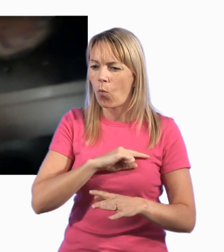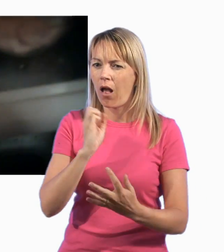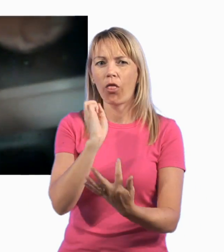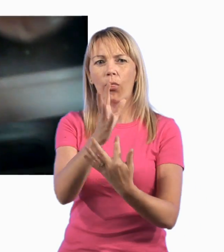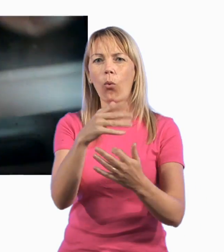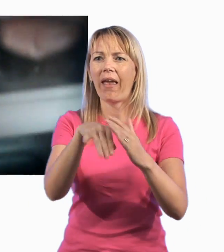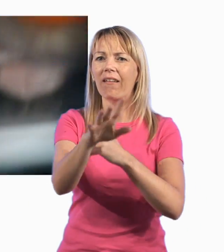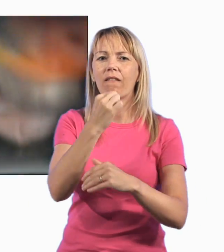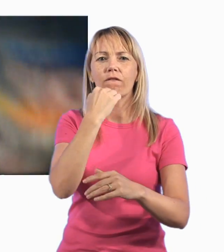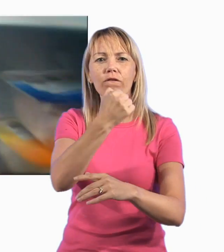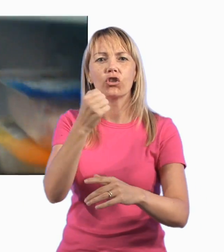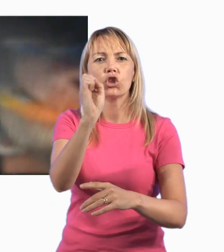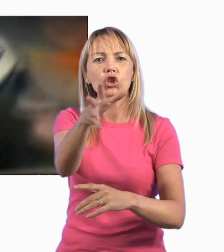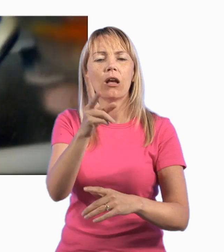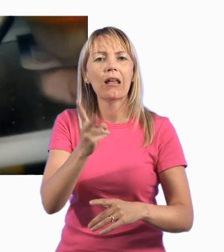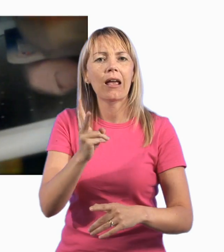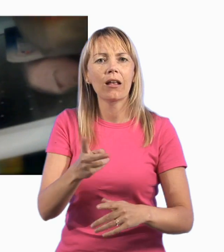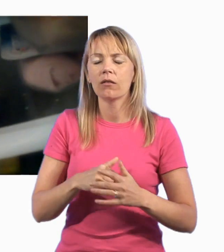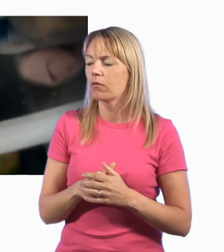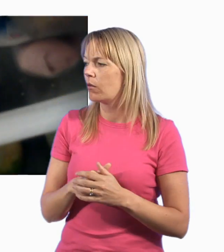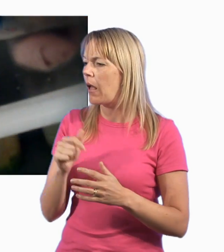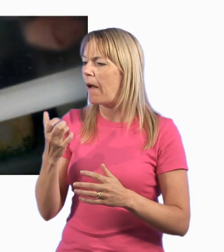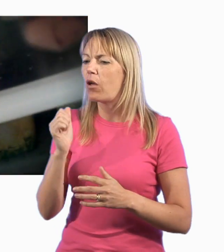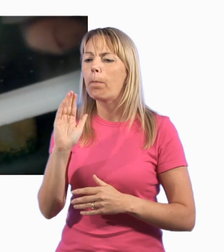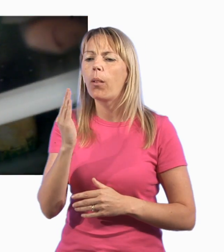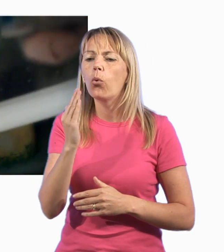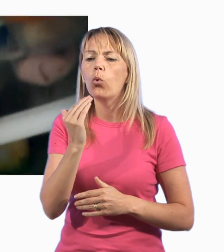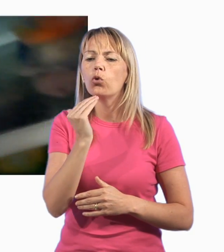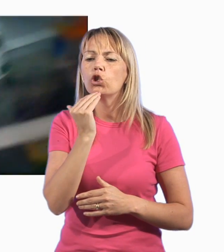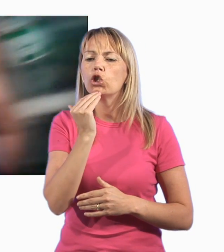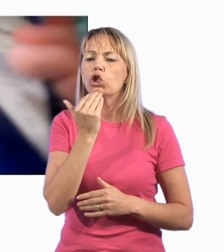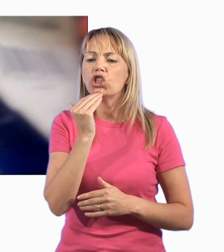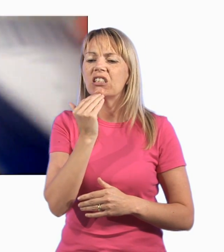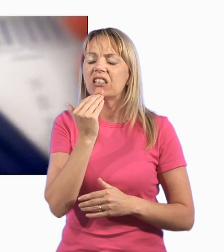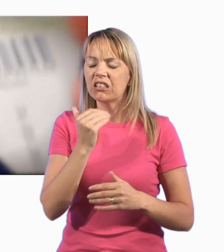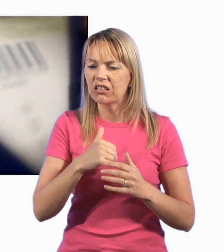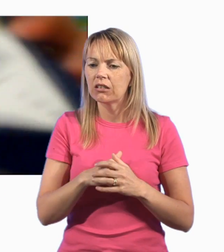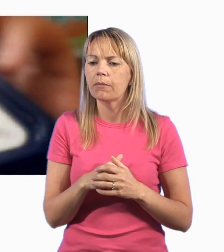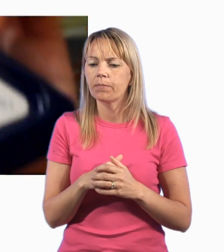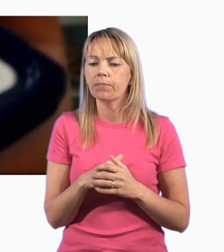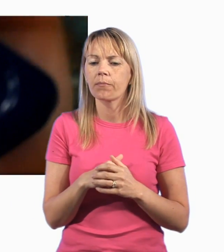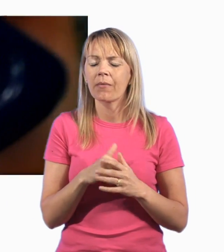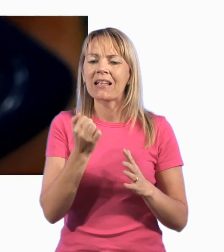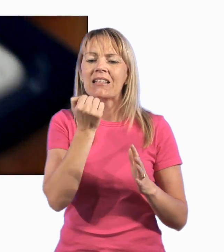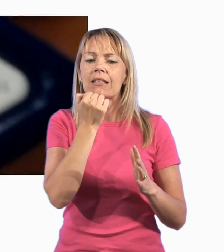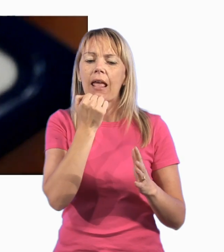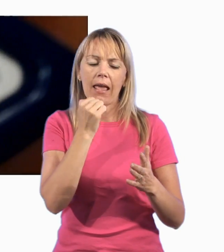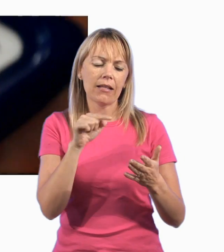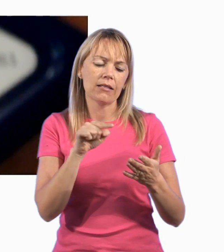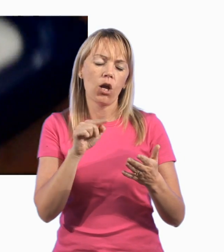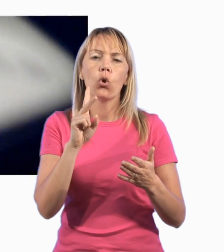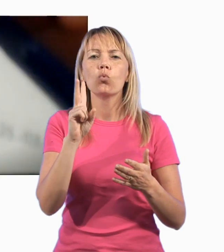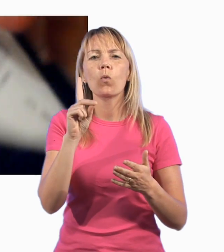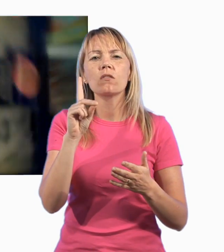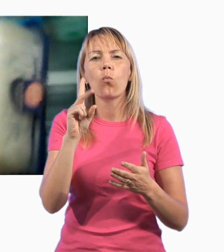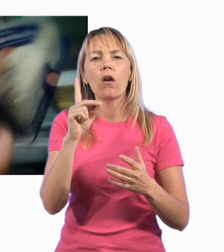back in the fridge, Jennifer? Some Danish blue cheese, which goes off on the